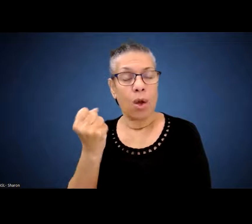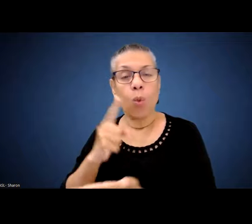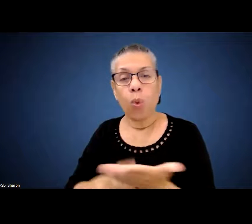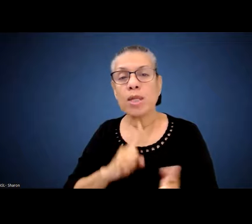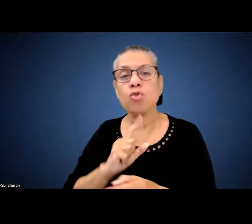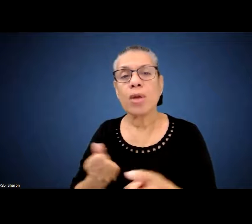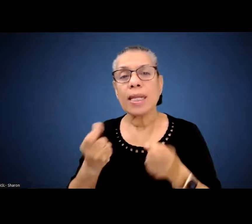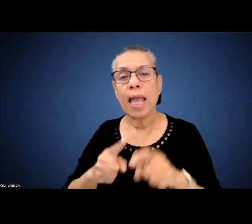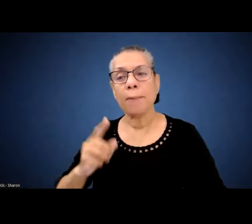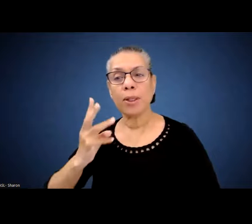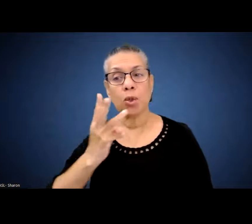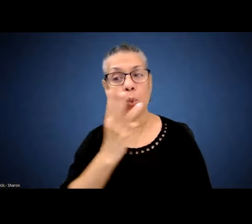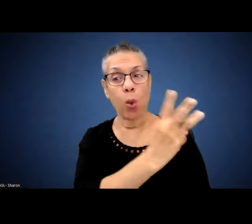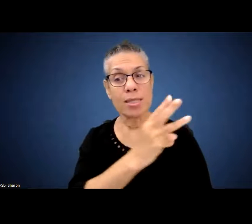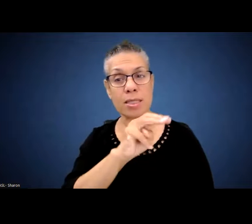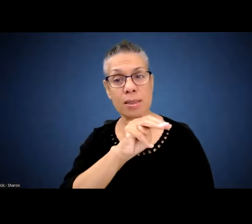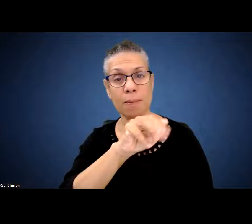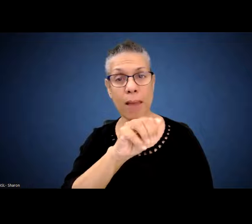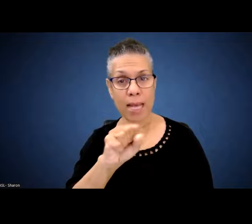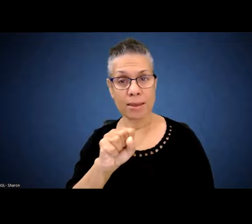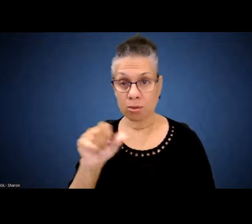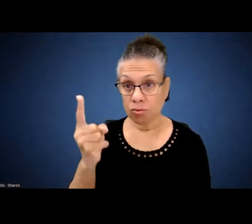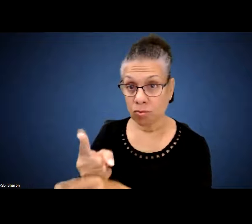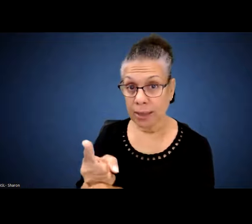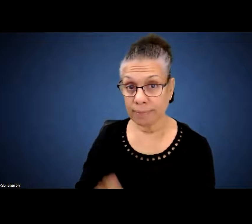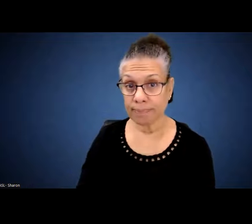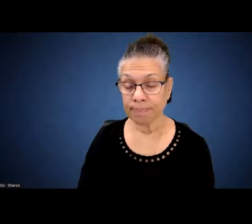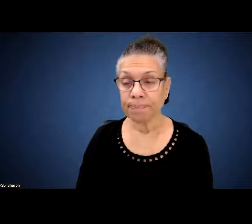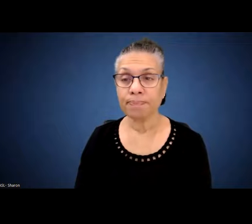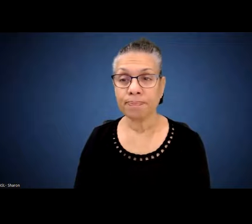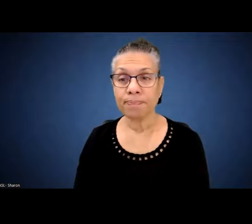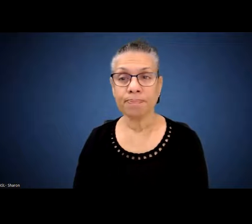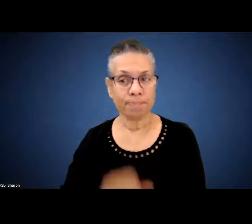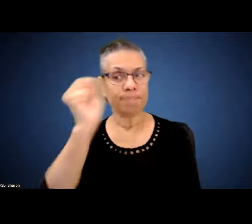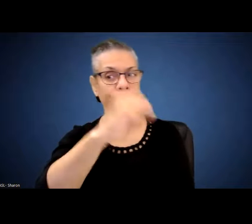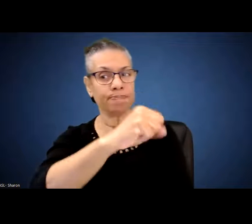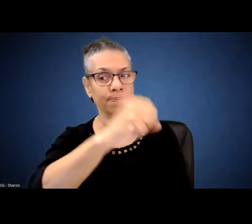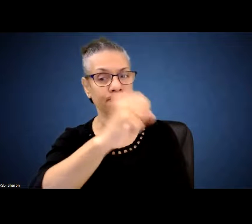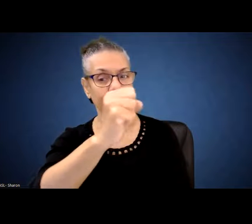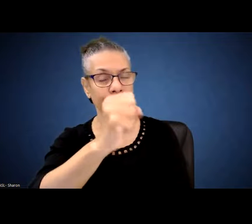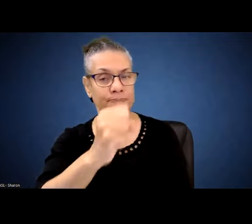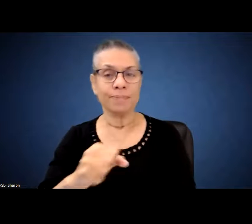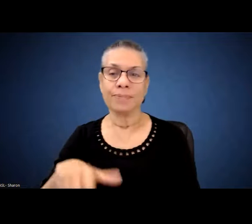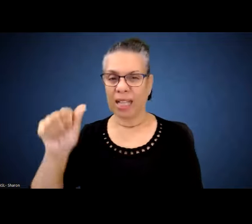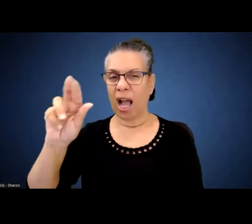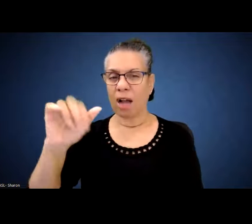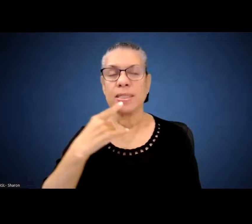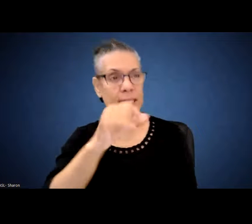happening out west, is I think what you're saying. And Yes, then, exactly. okay.